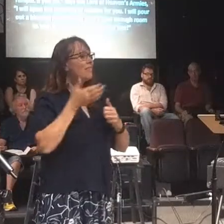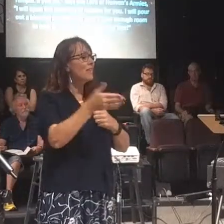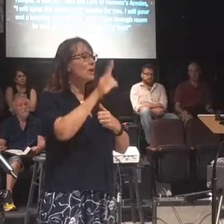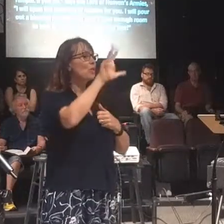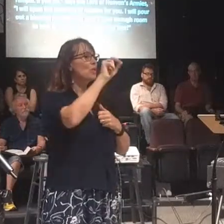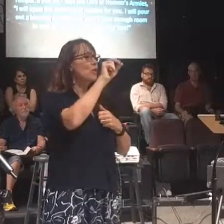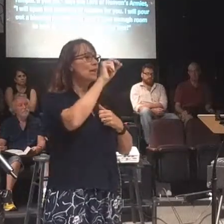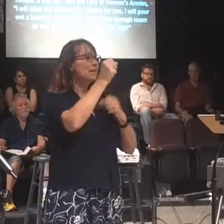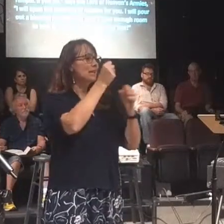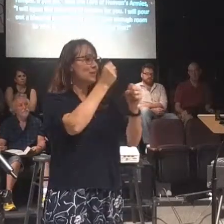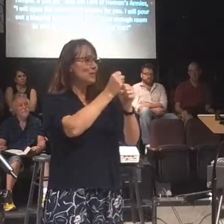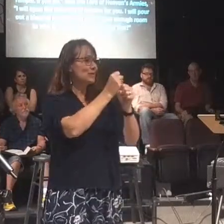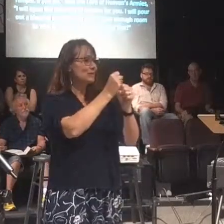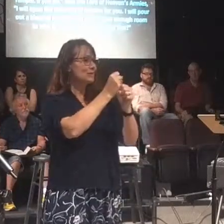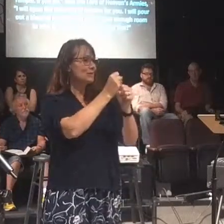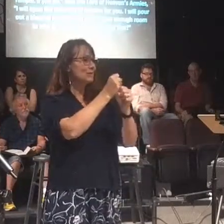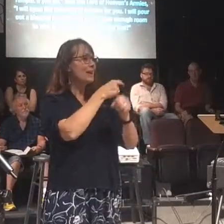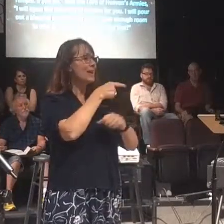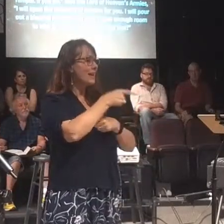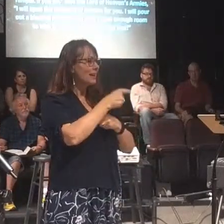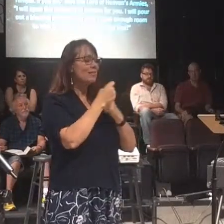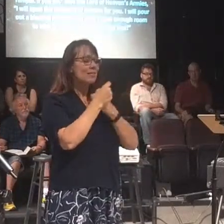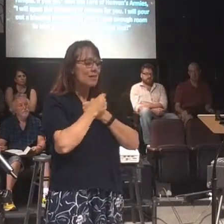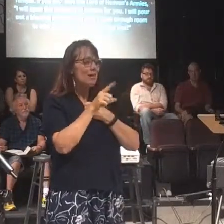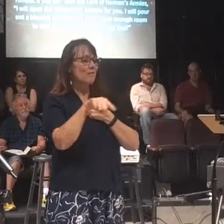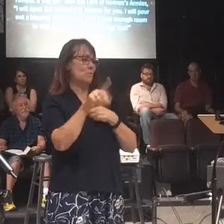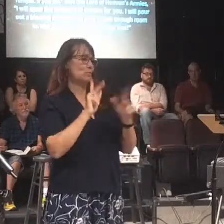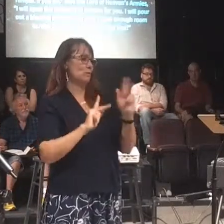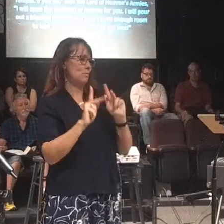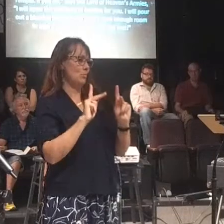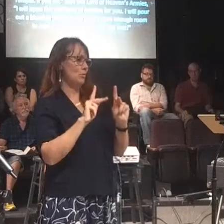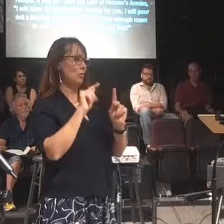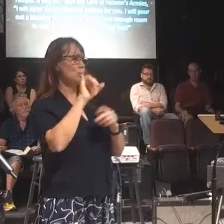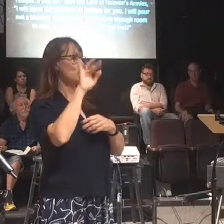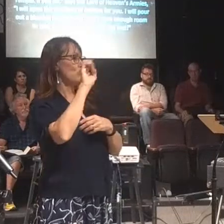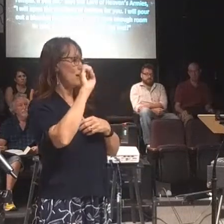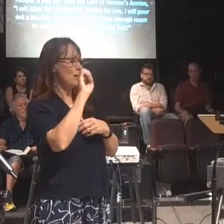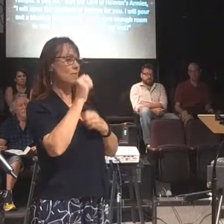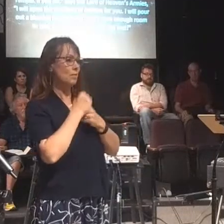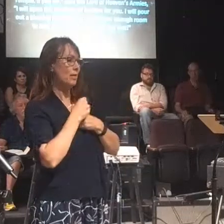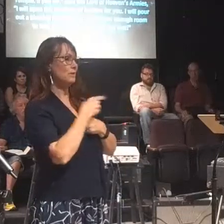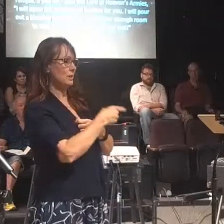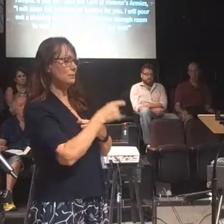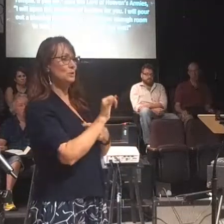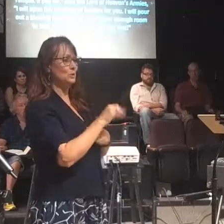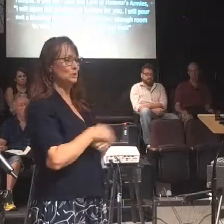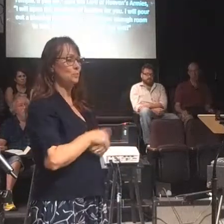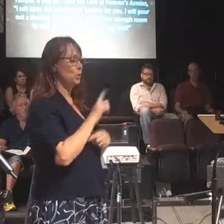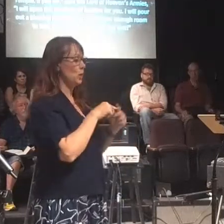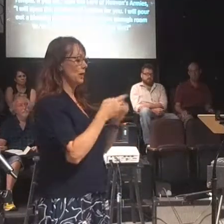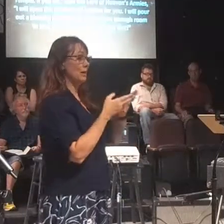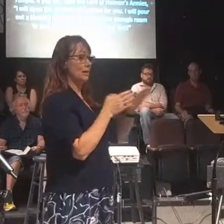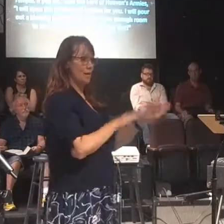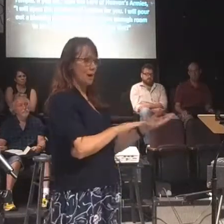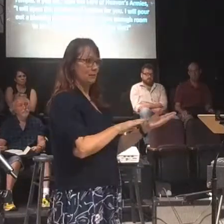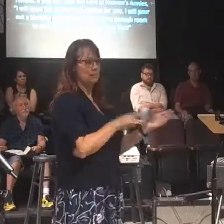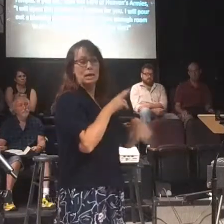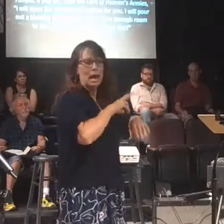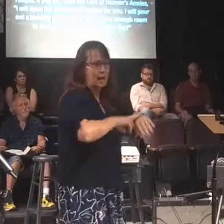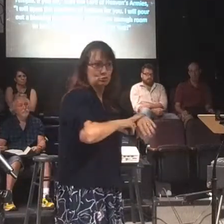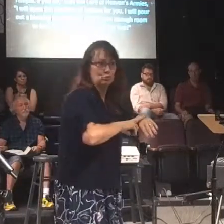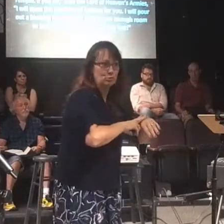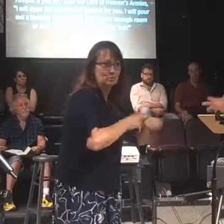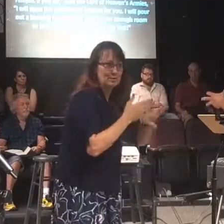years, and loved those people and loved that tribe. And when he died of natural causes,